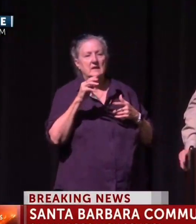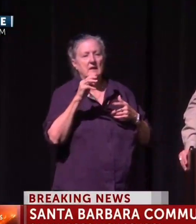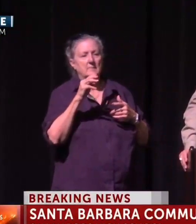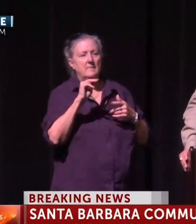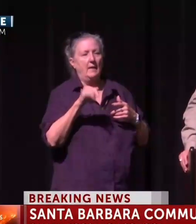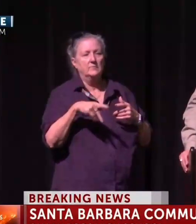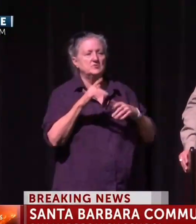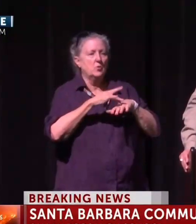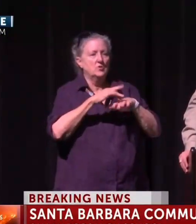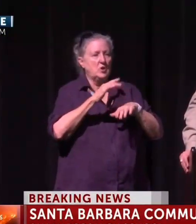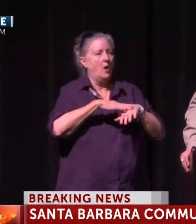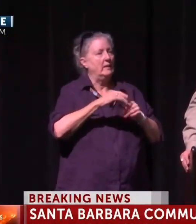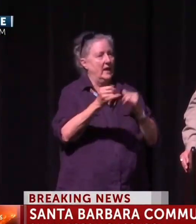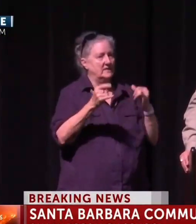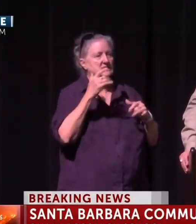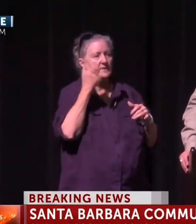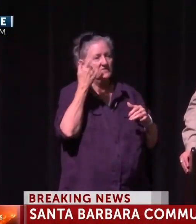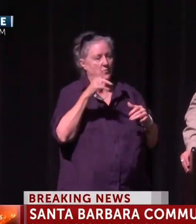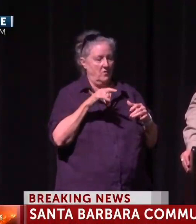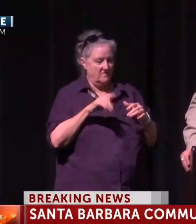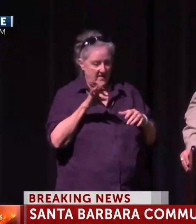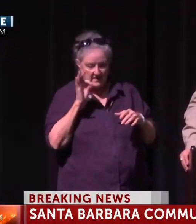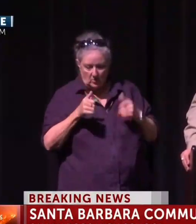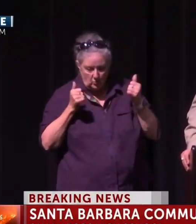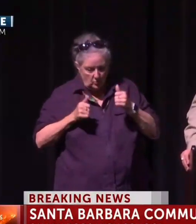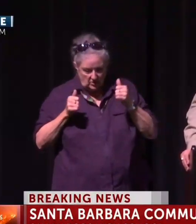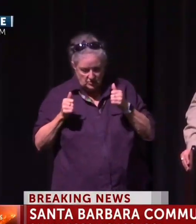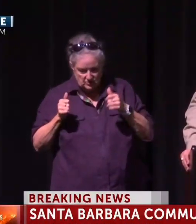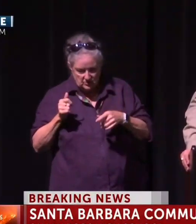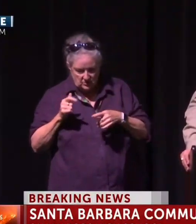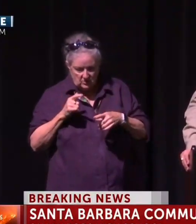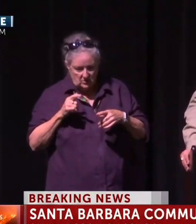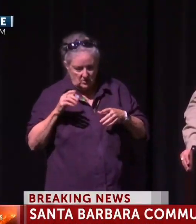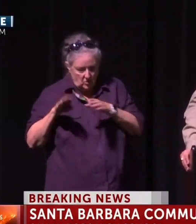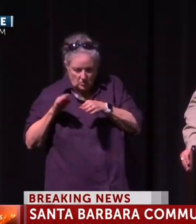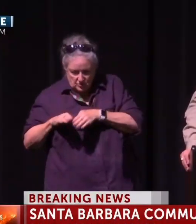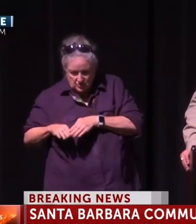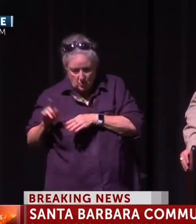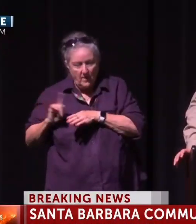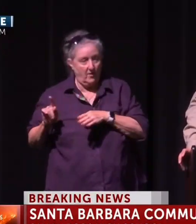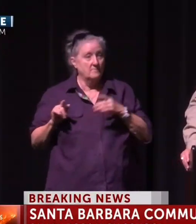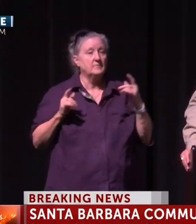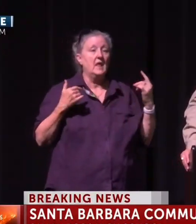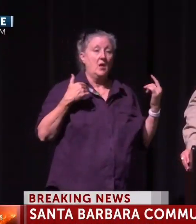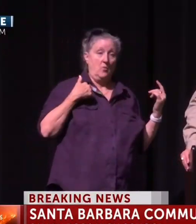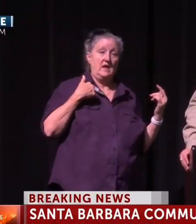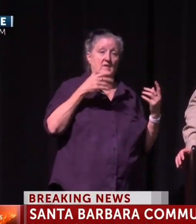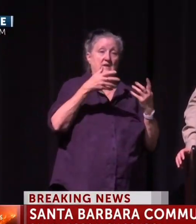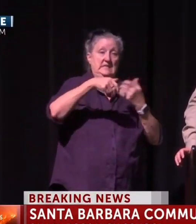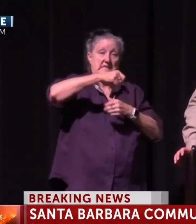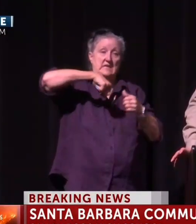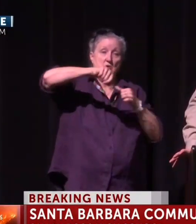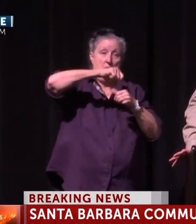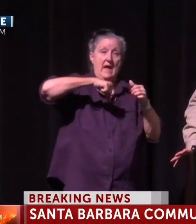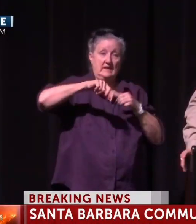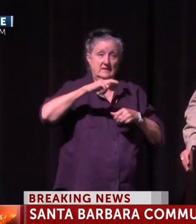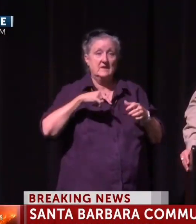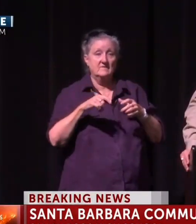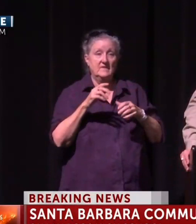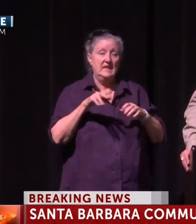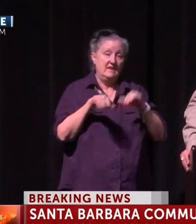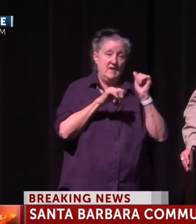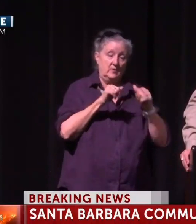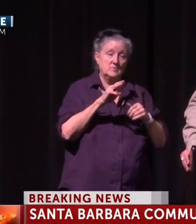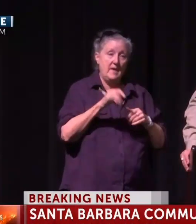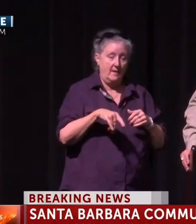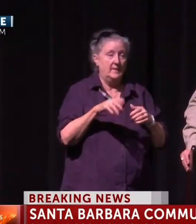source online is best to get the evacuation and evacuation warning information. And there is an interactive evacuation map that is at the